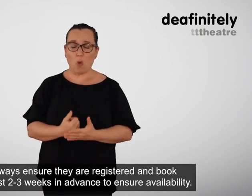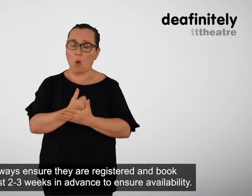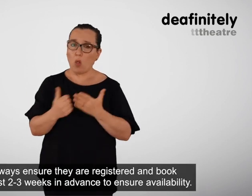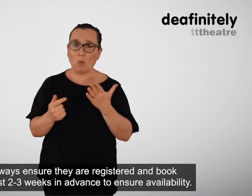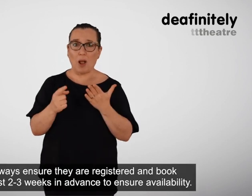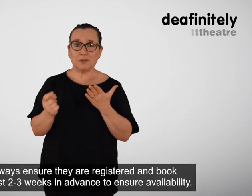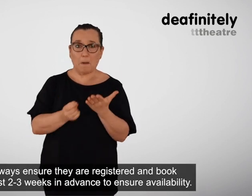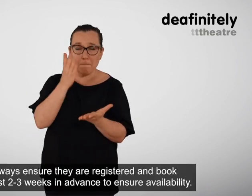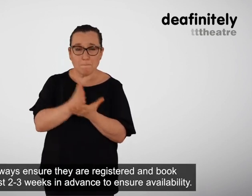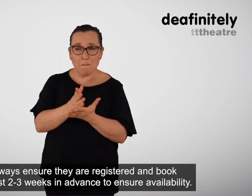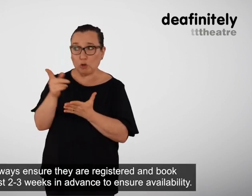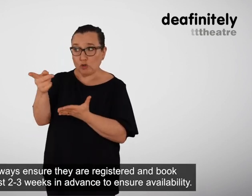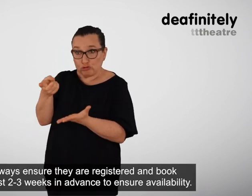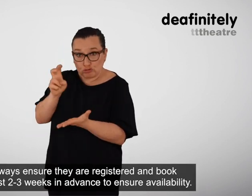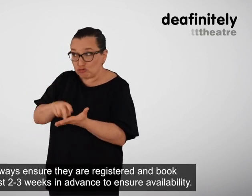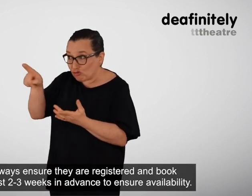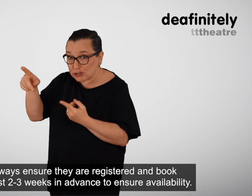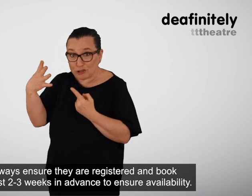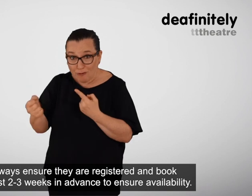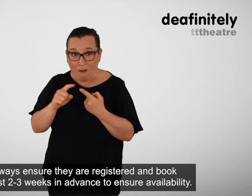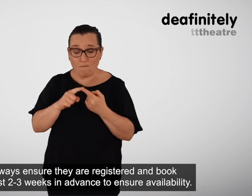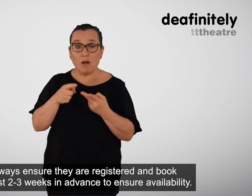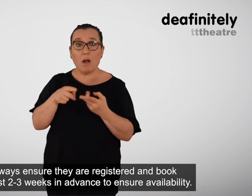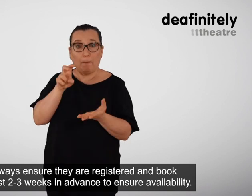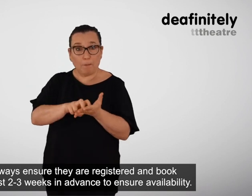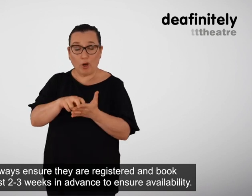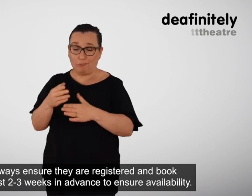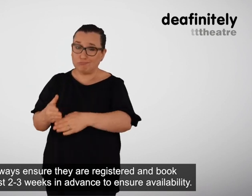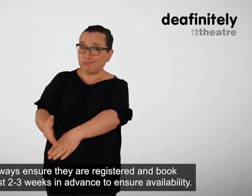Always ensure they are registered and book at least 2 to 3 weeks in